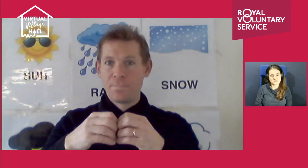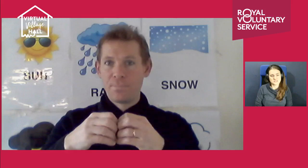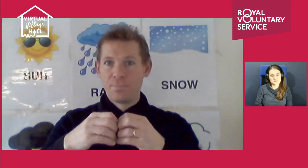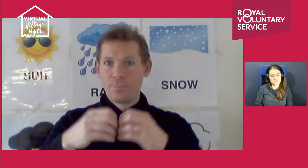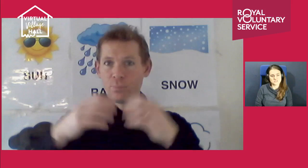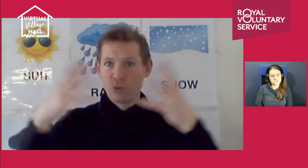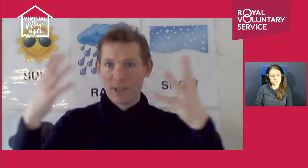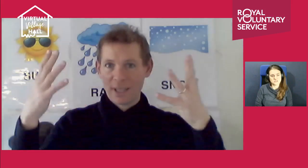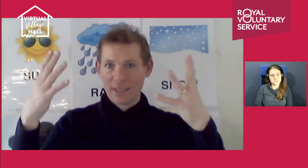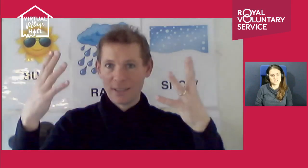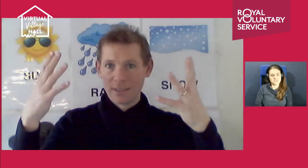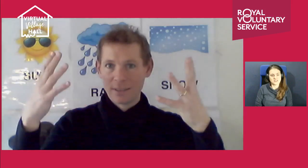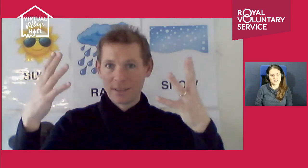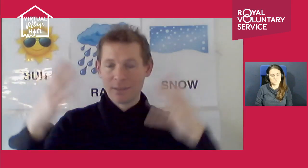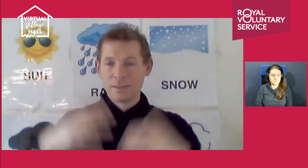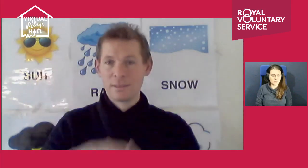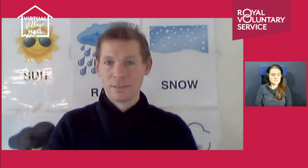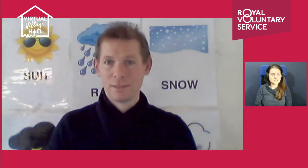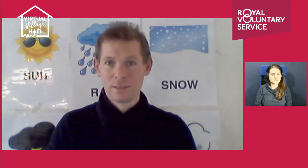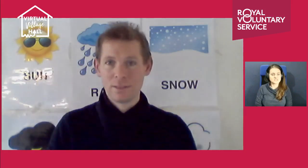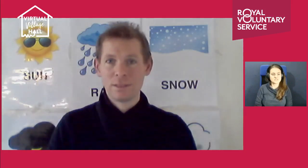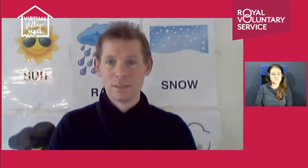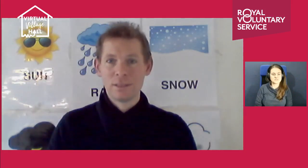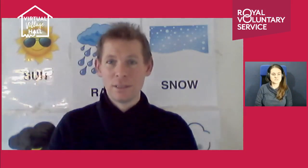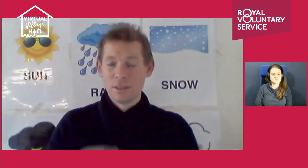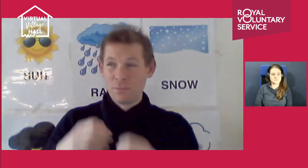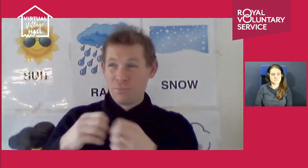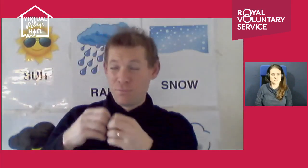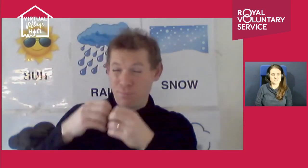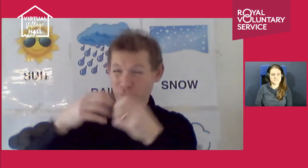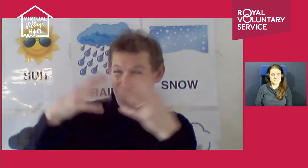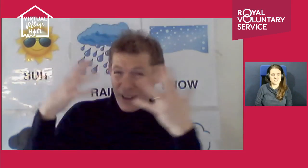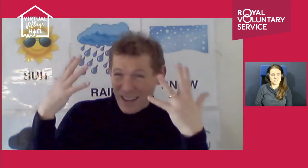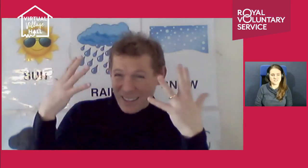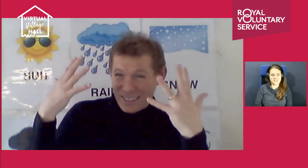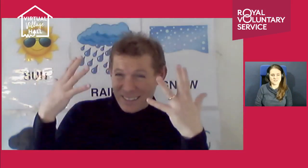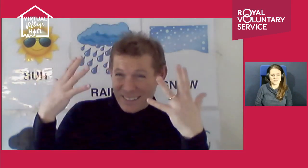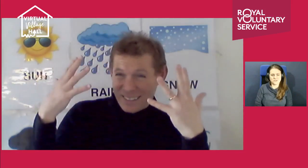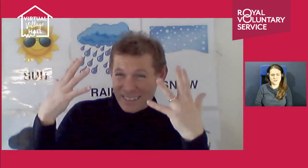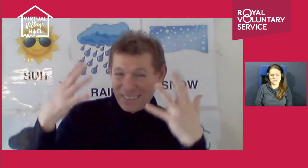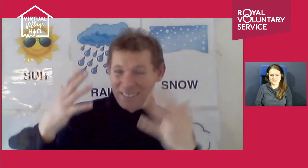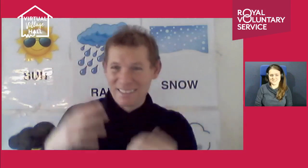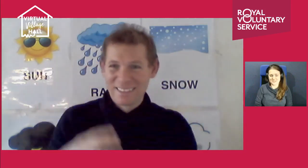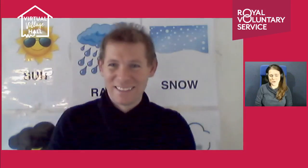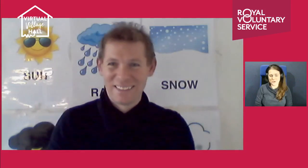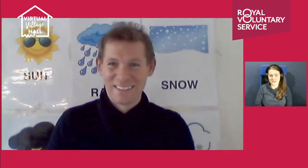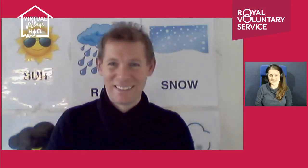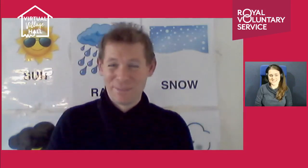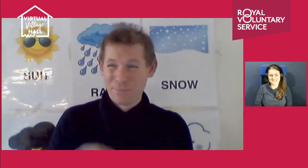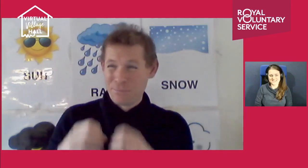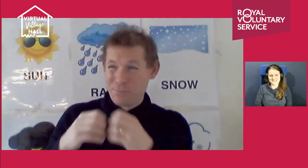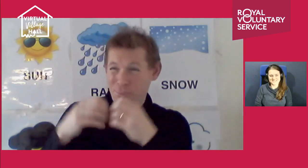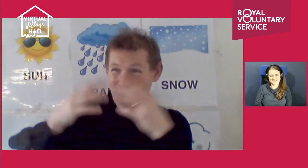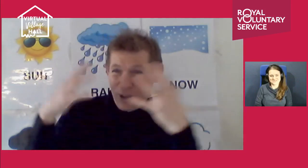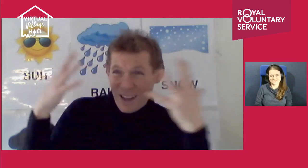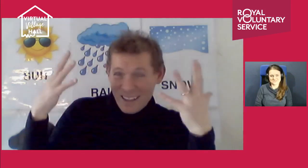bright. So you can sign bright. You can sign, oh, it's so